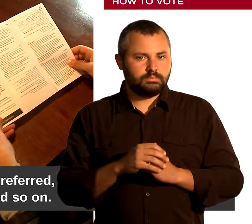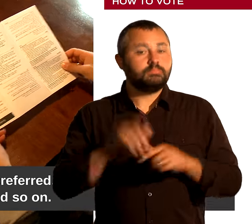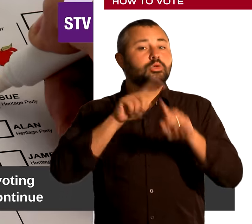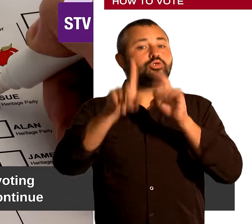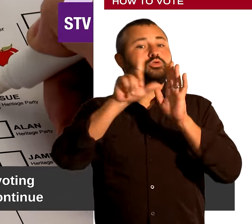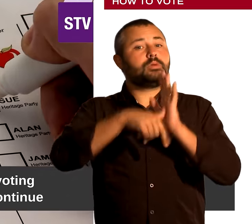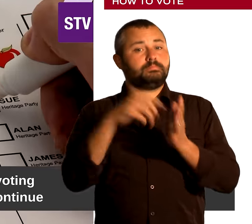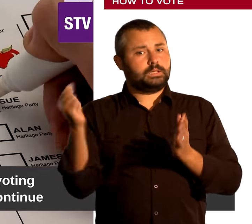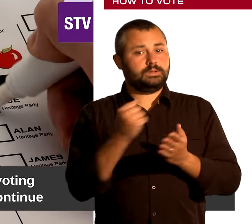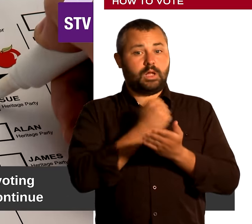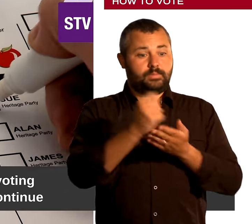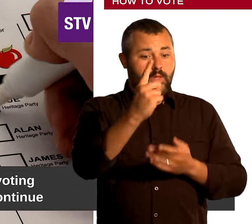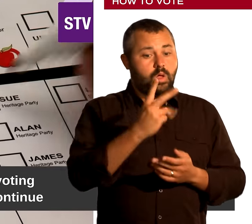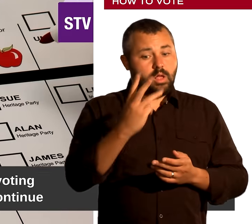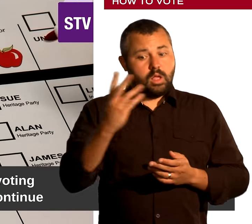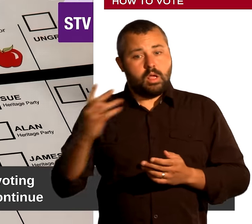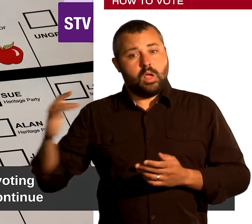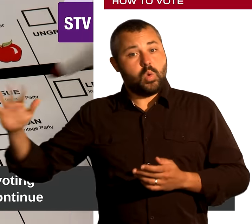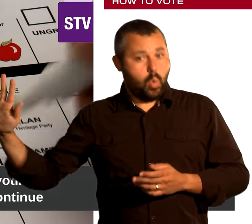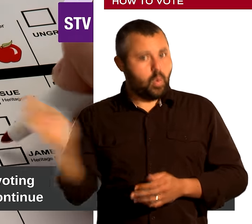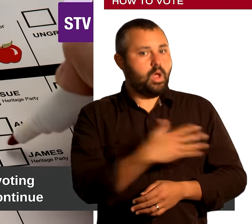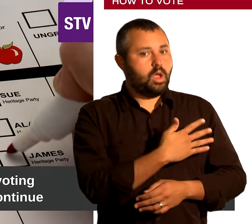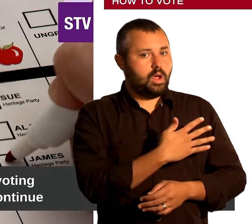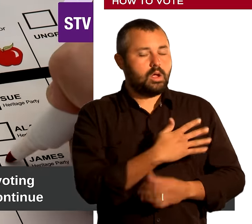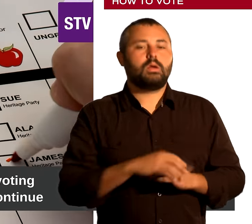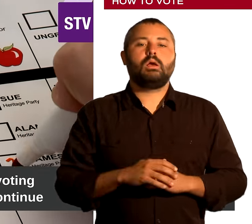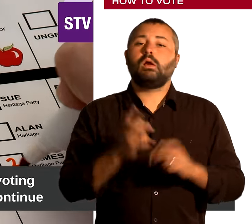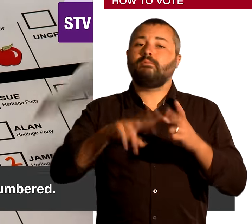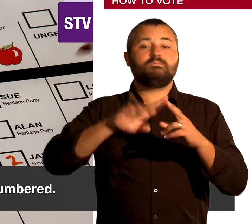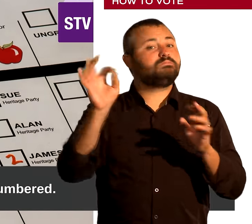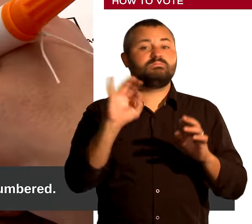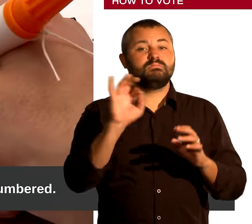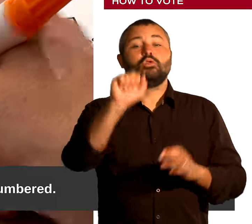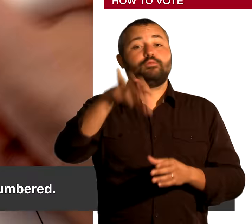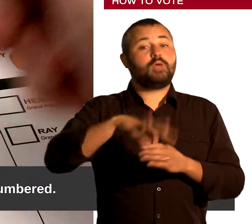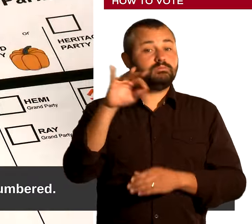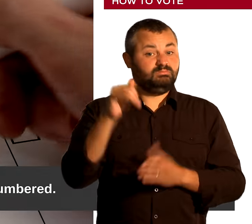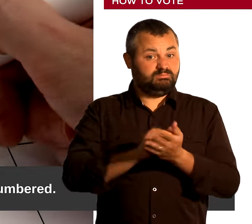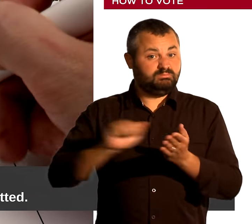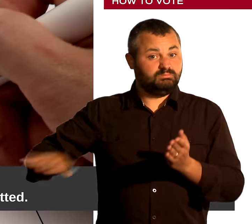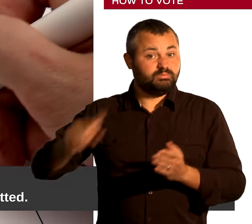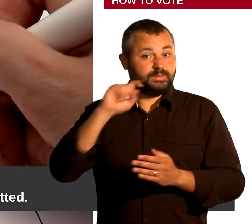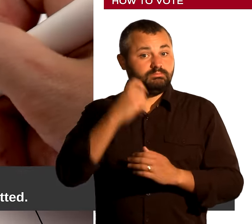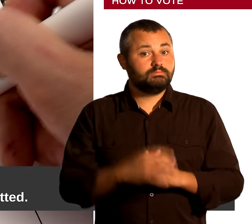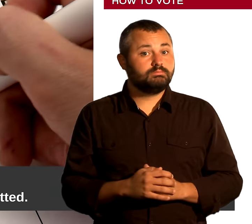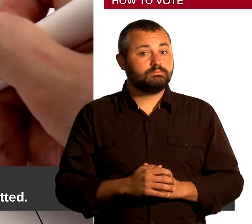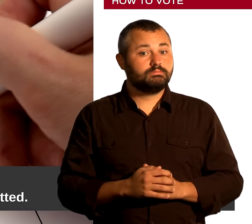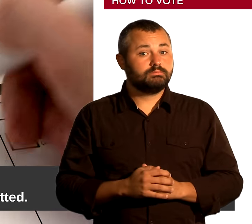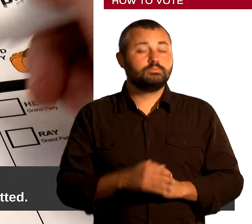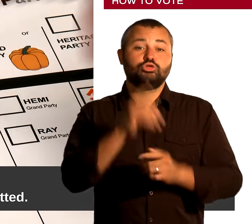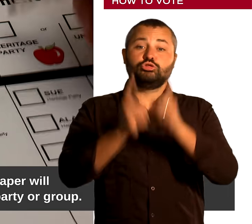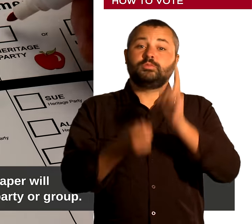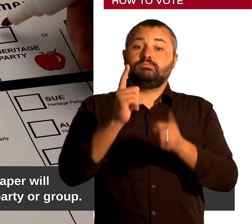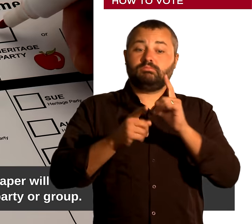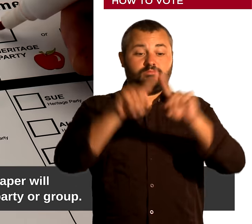four and so on. Most of the time, the voting paper will ask you to continue until all candidates are numbered. If you do not, your vote will be